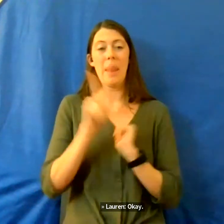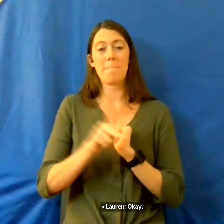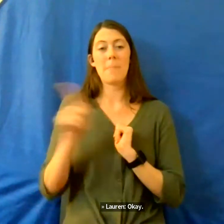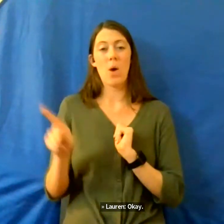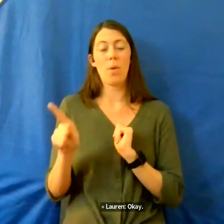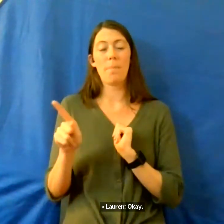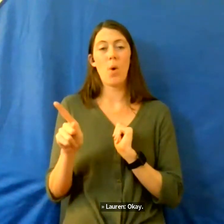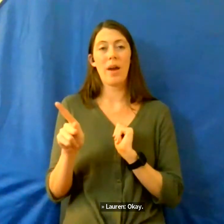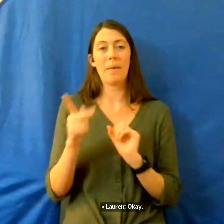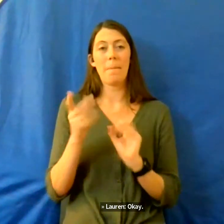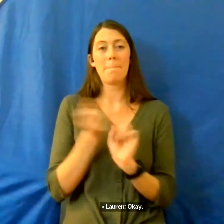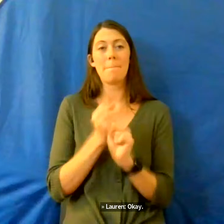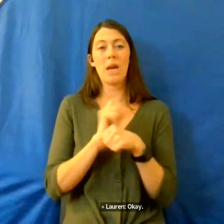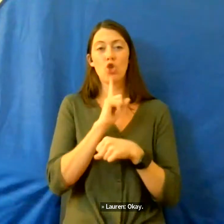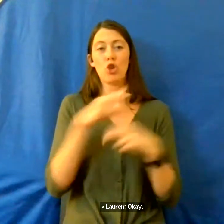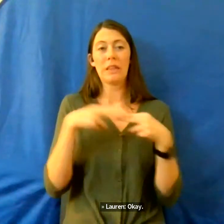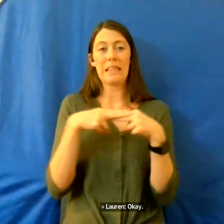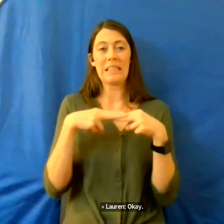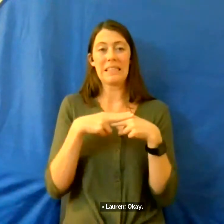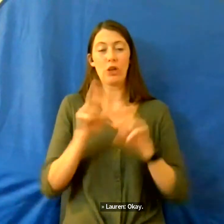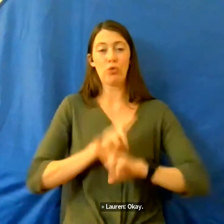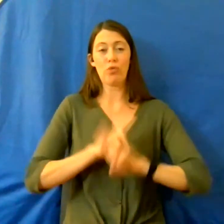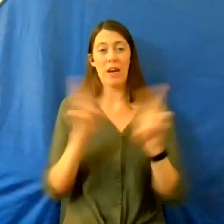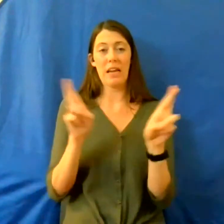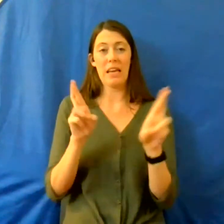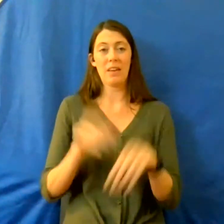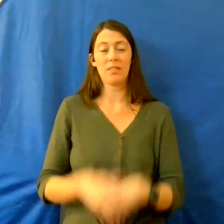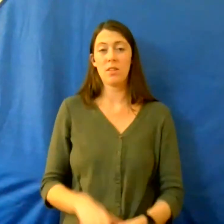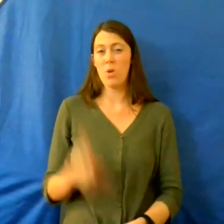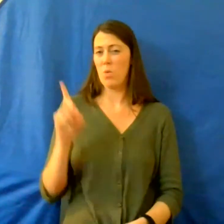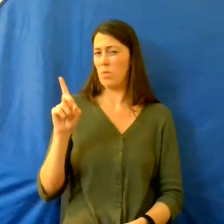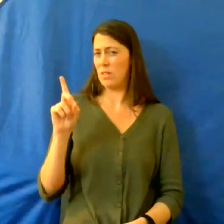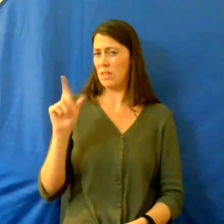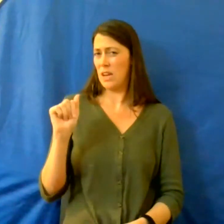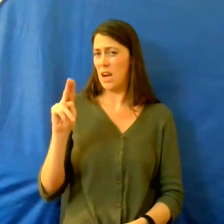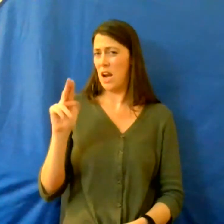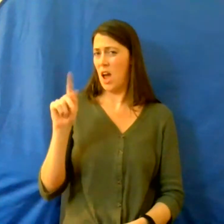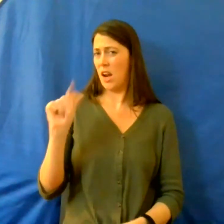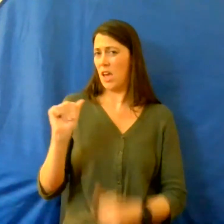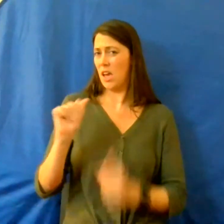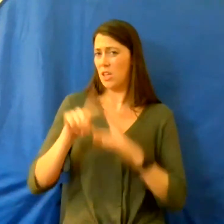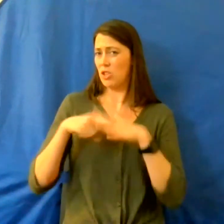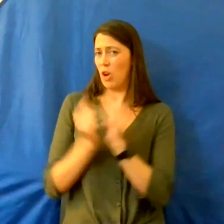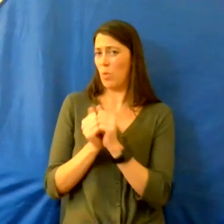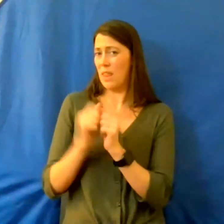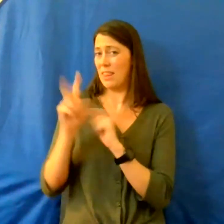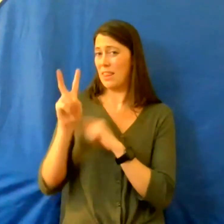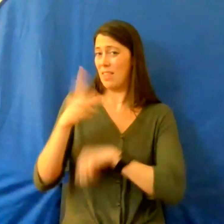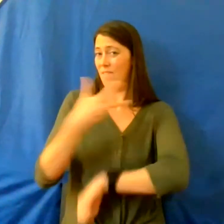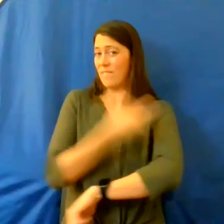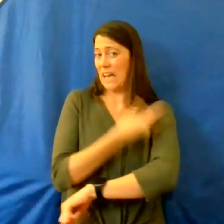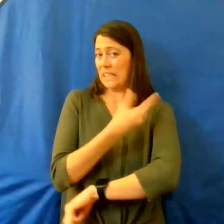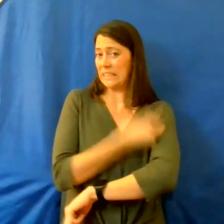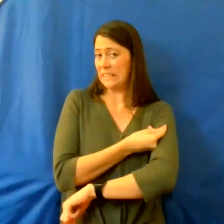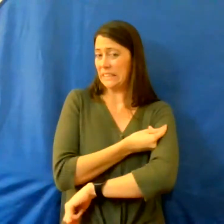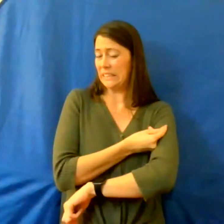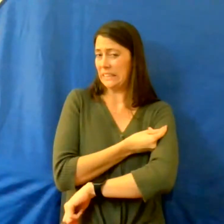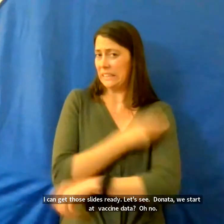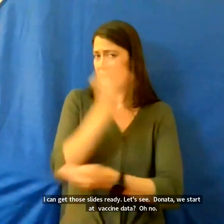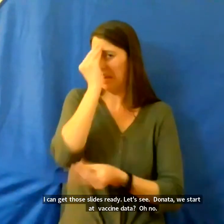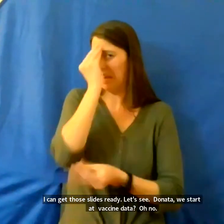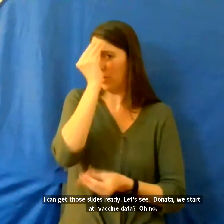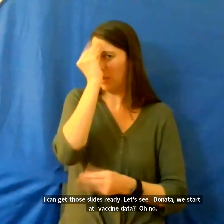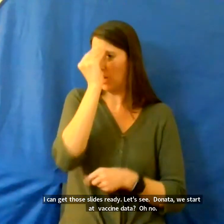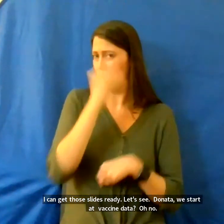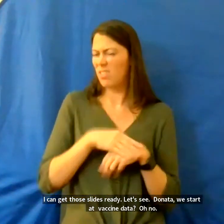Let's see. Donata, we start at vaccine data. Oh no. Yeah, Nope, after that.